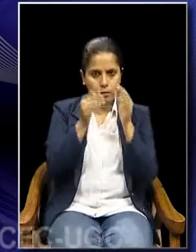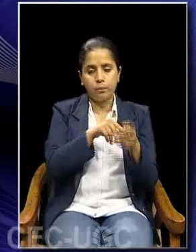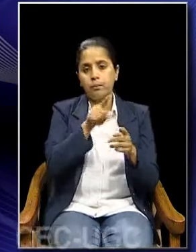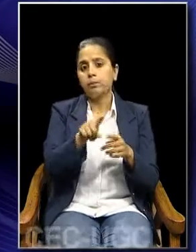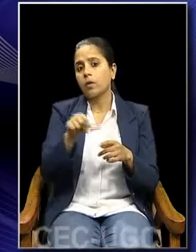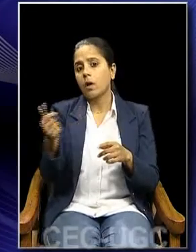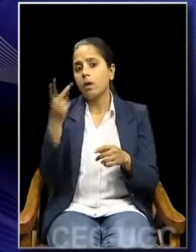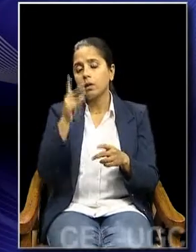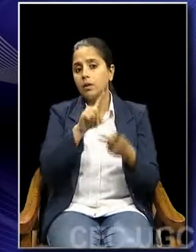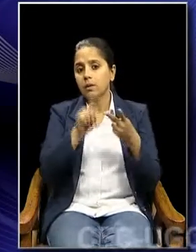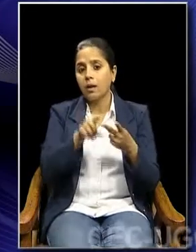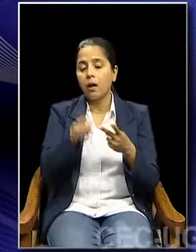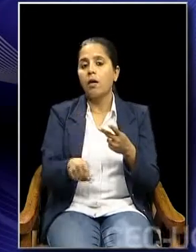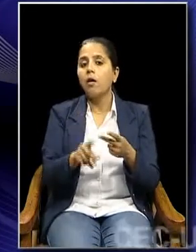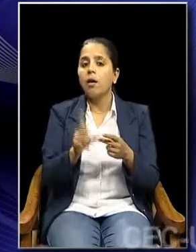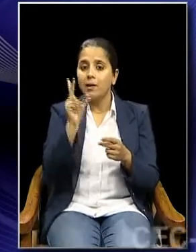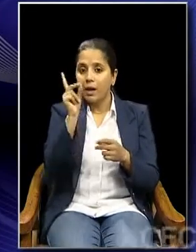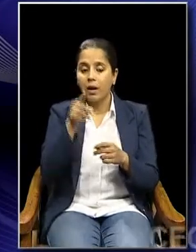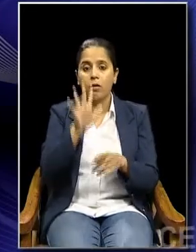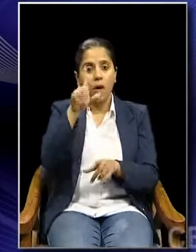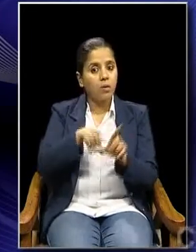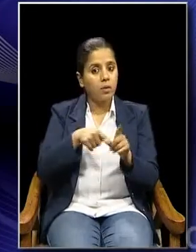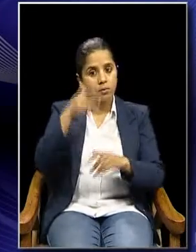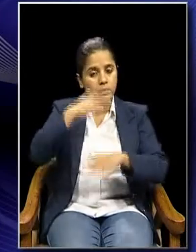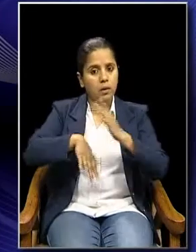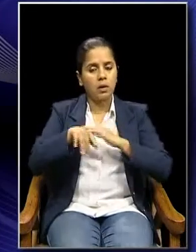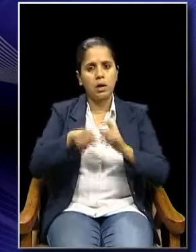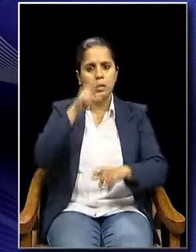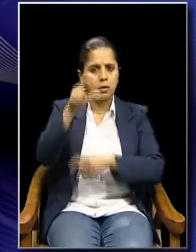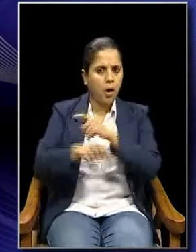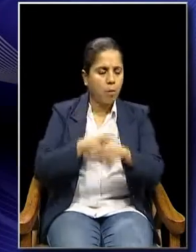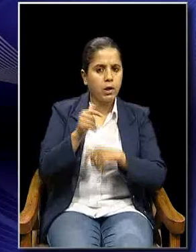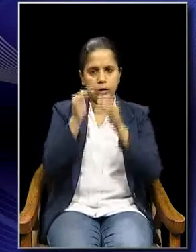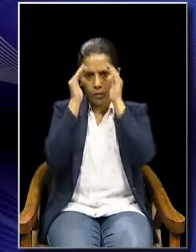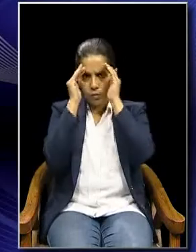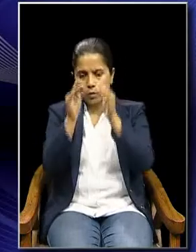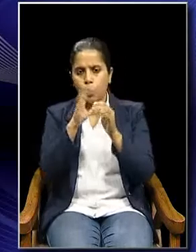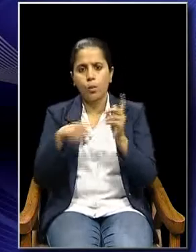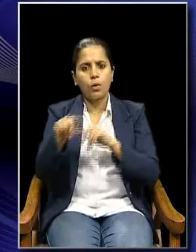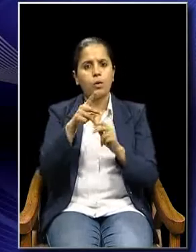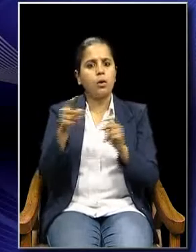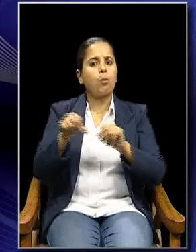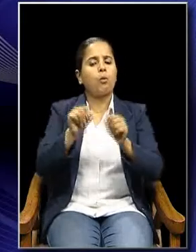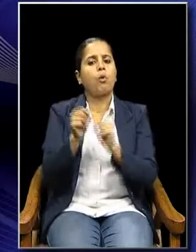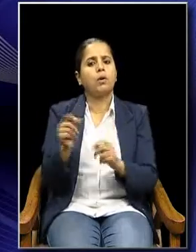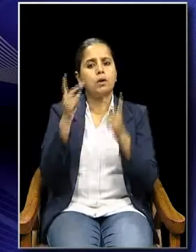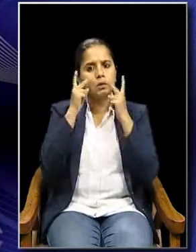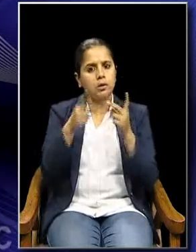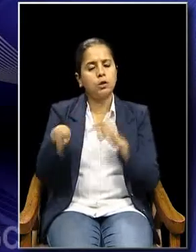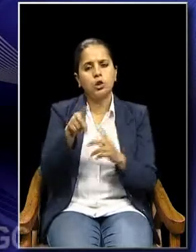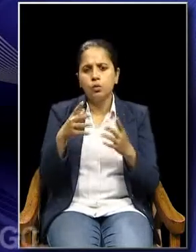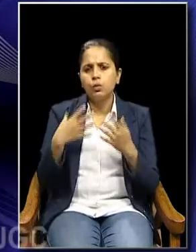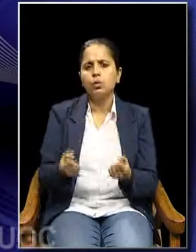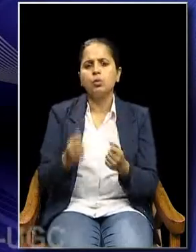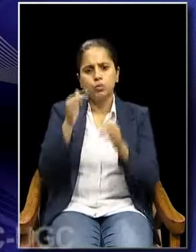hand, the second 5-year plan focus was on the industries, and the Mahal Nobis model, it in a way wanted